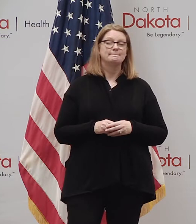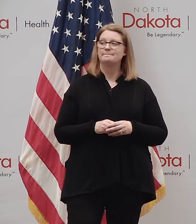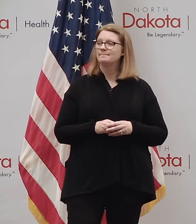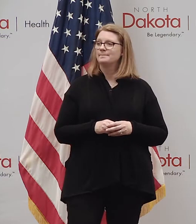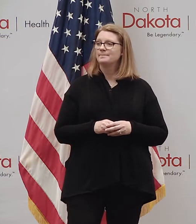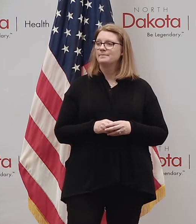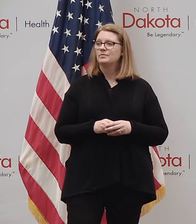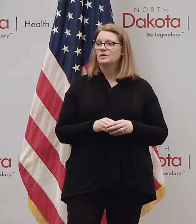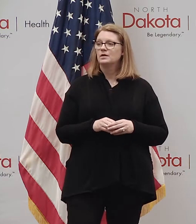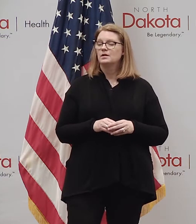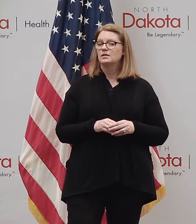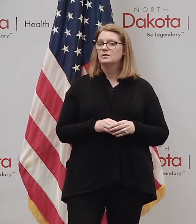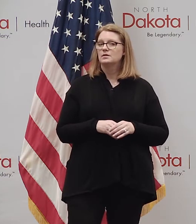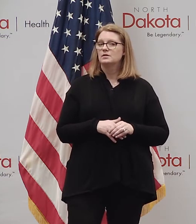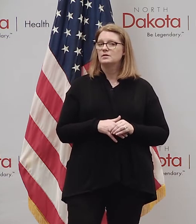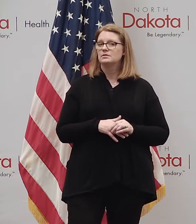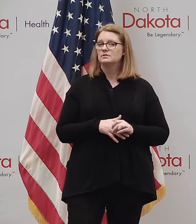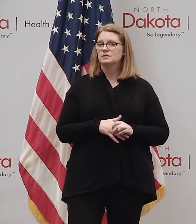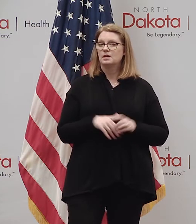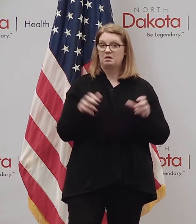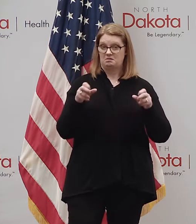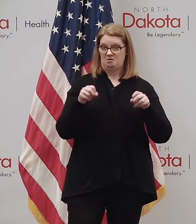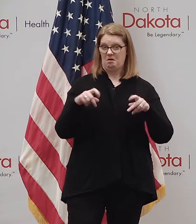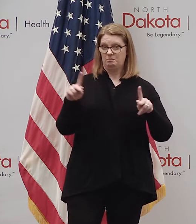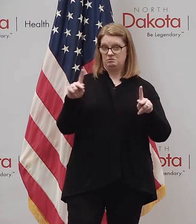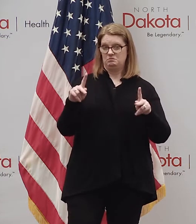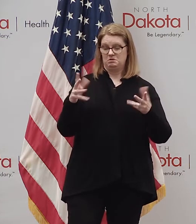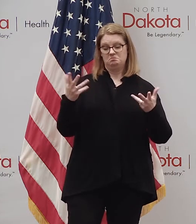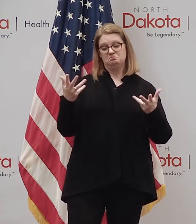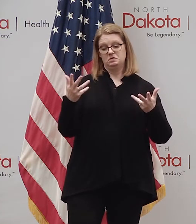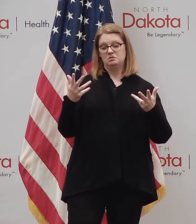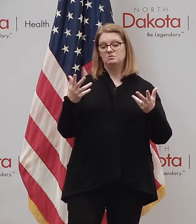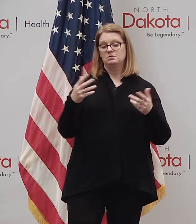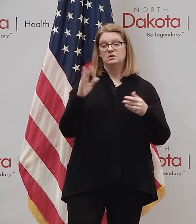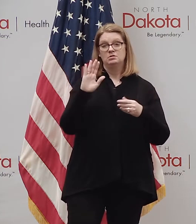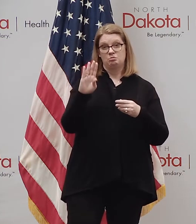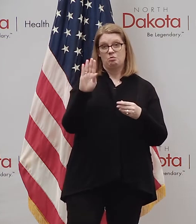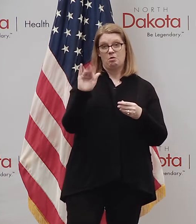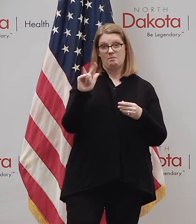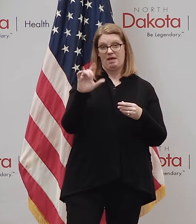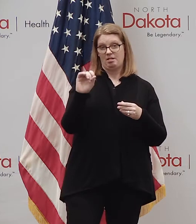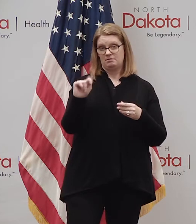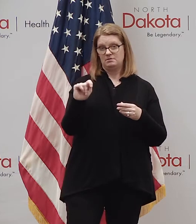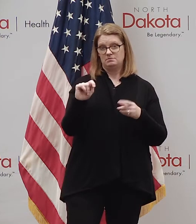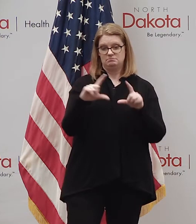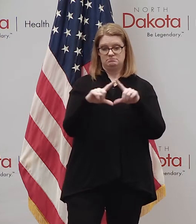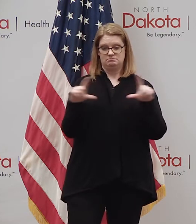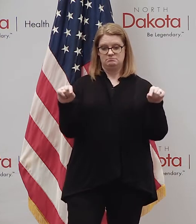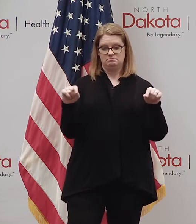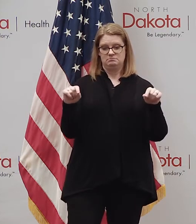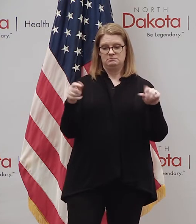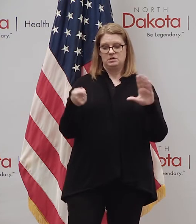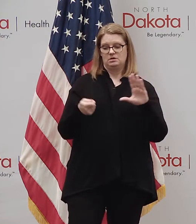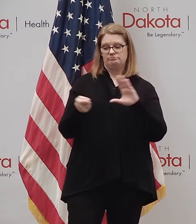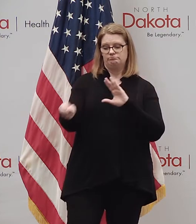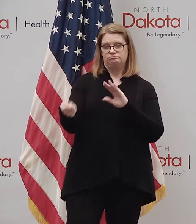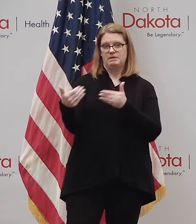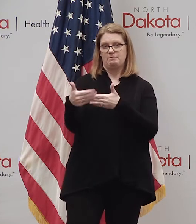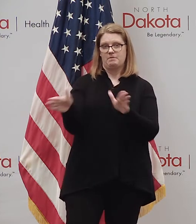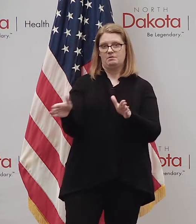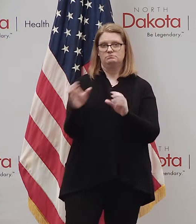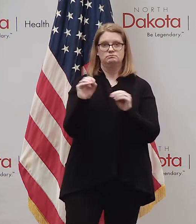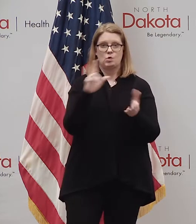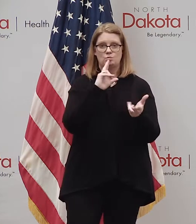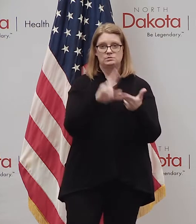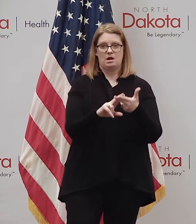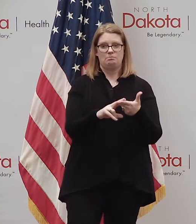for someone to drop off their ballot at a box without putting a stamp on it. And